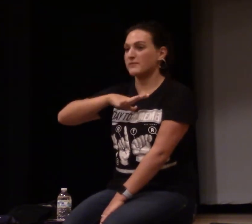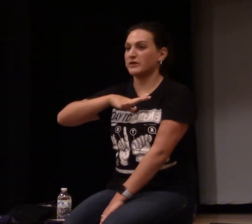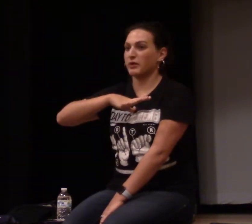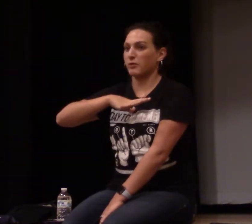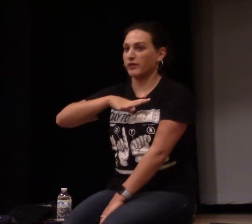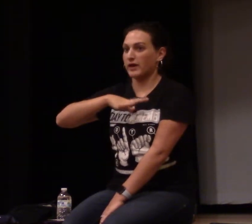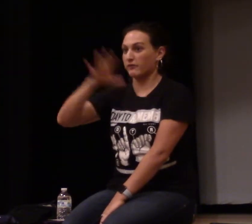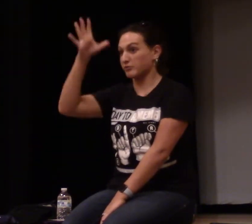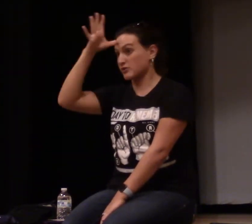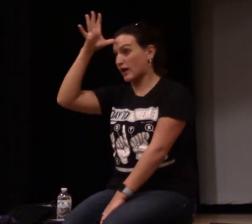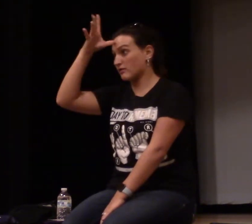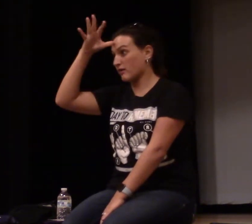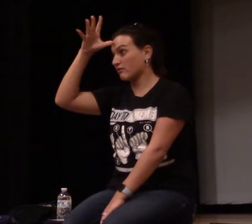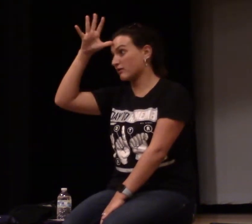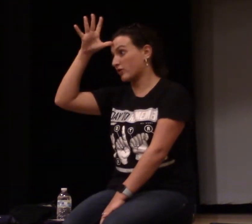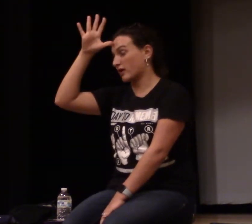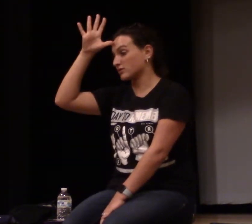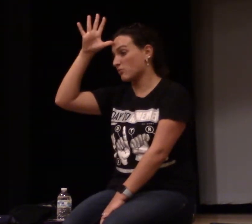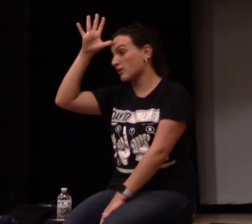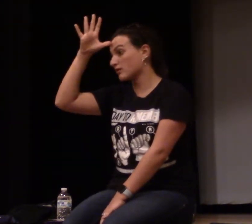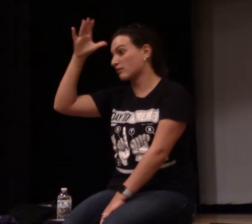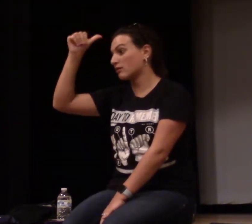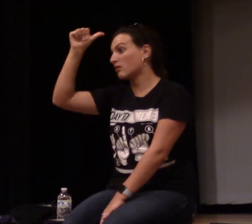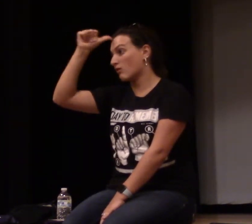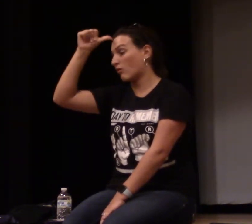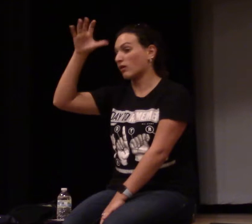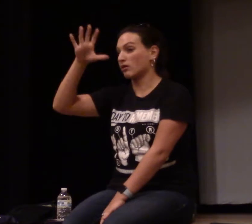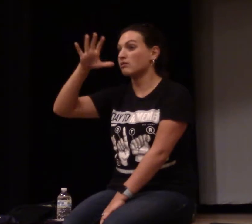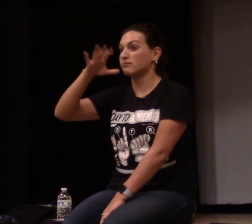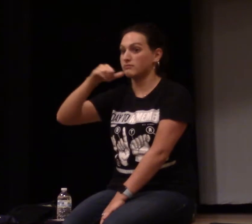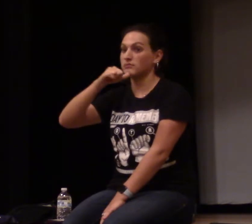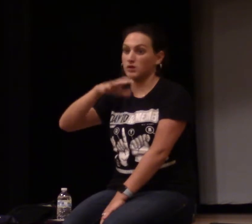probably where that came from. So you can leave your hands open or close them.